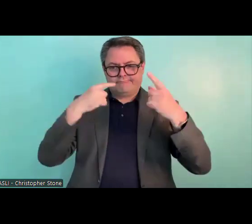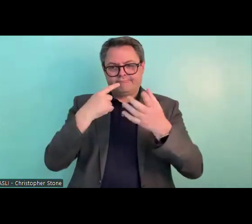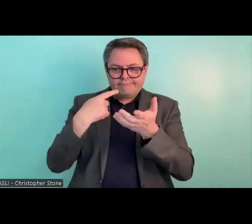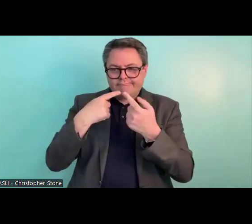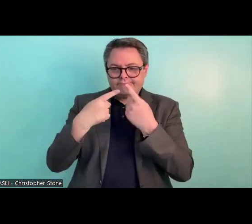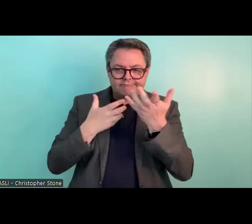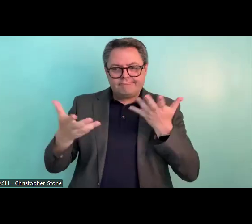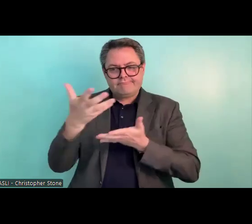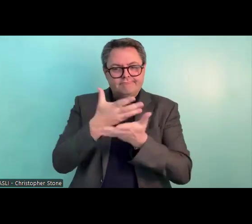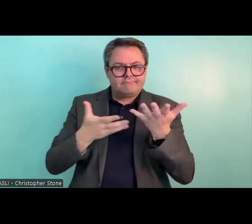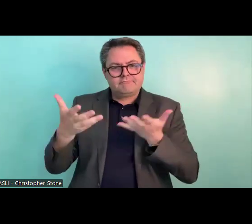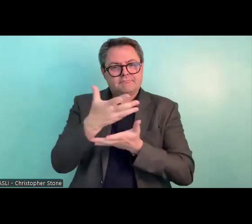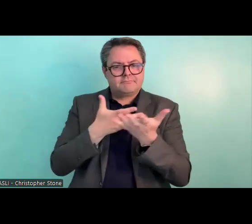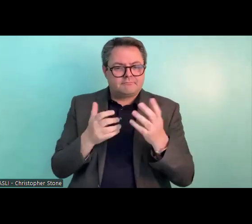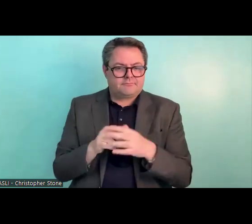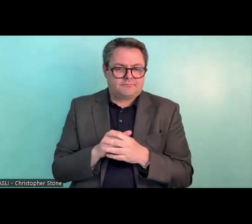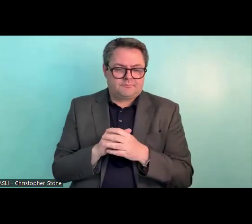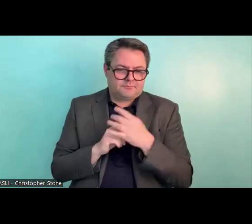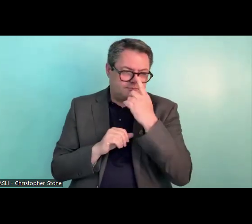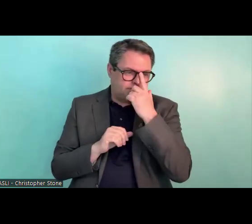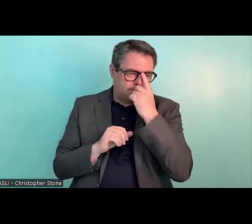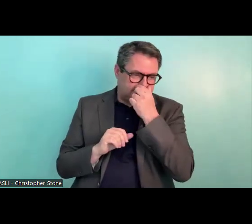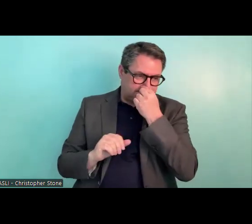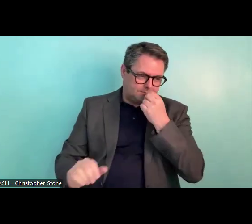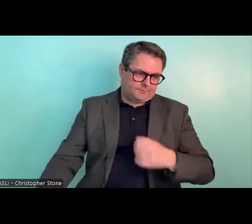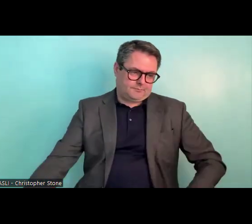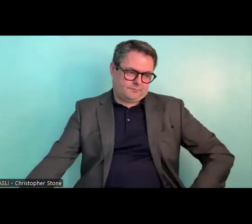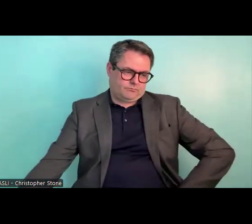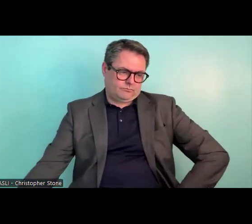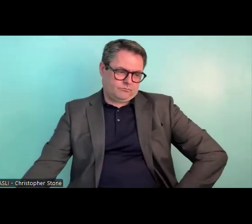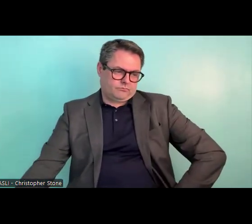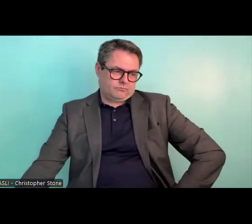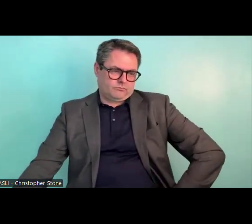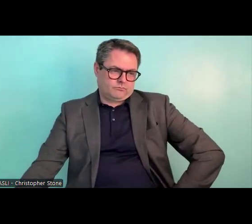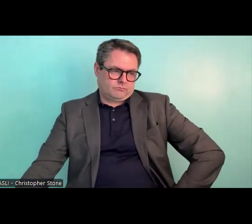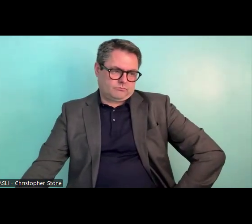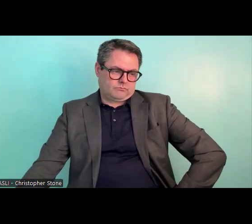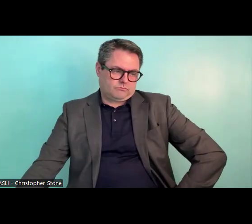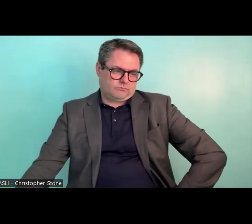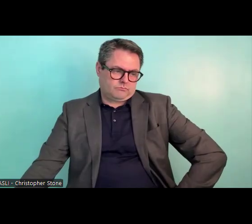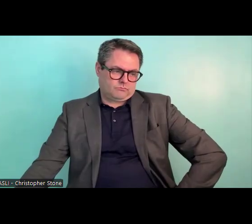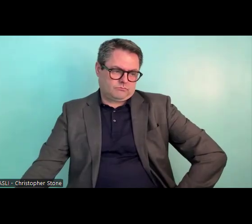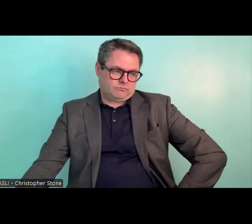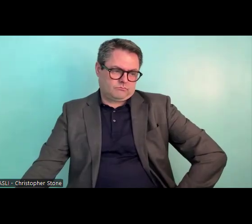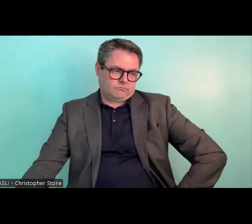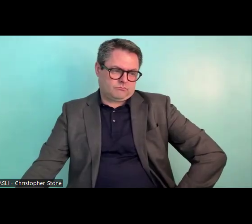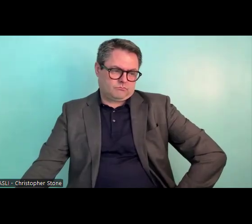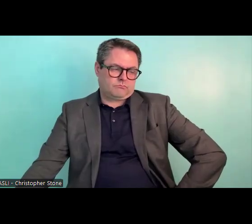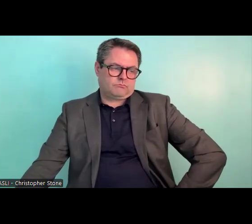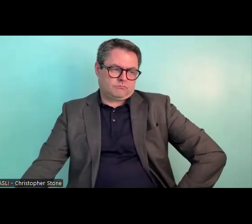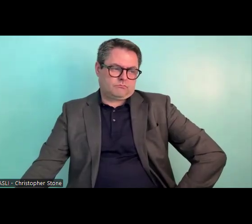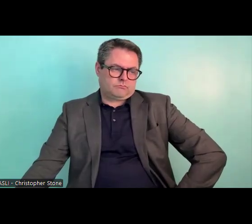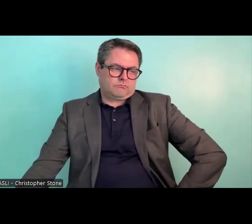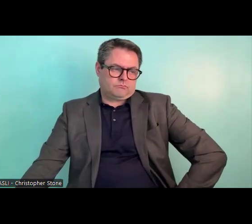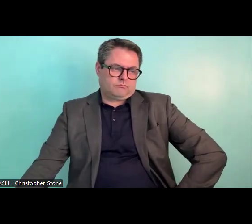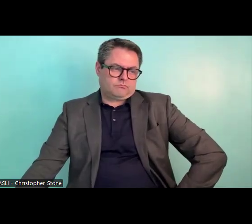I think it's not good practice for us to ask people to vote on things that they haven't read and fully understood.